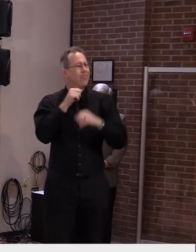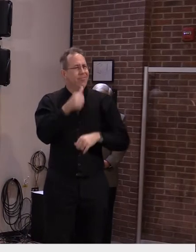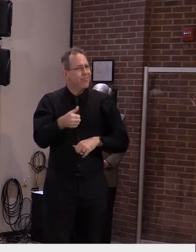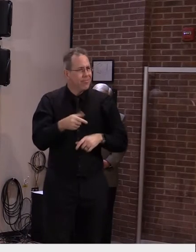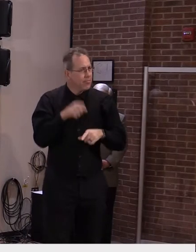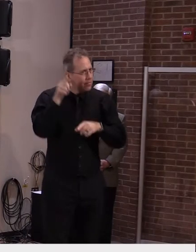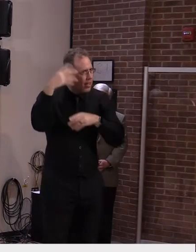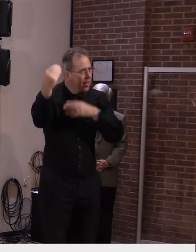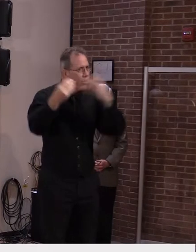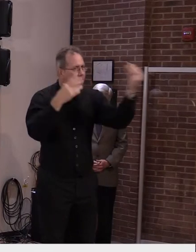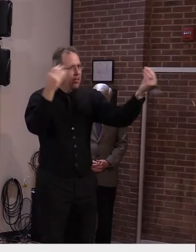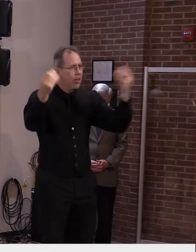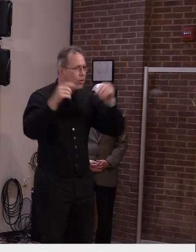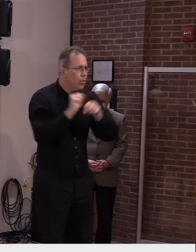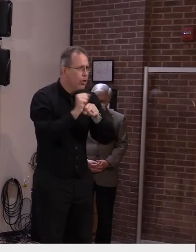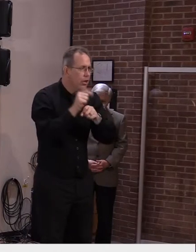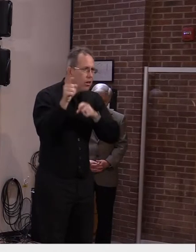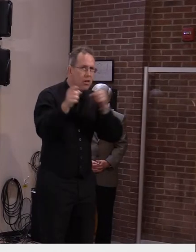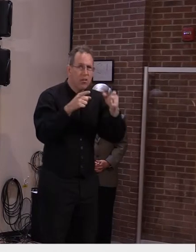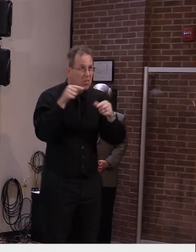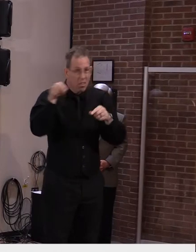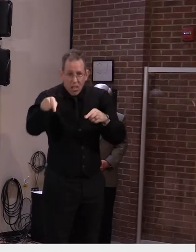you know, it depends on their positioning.